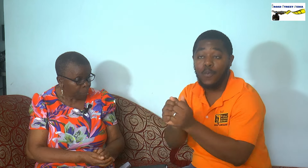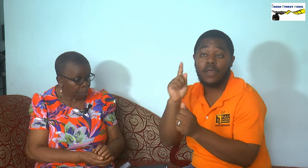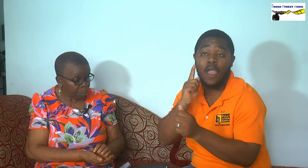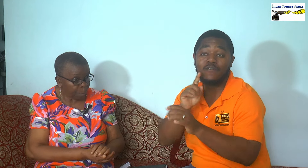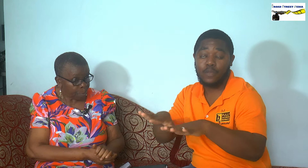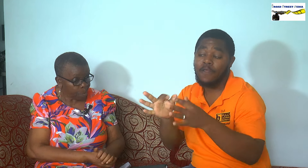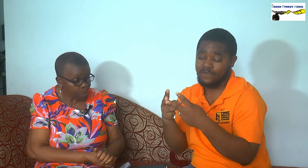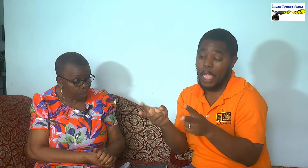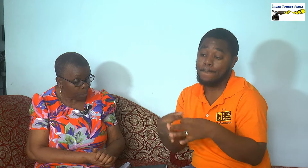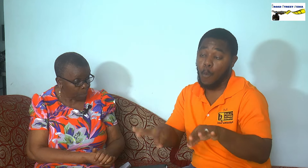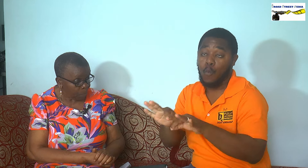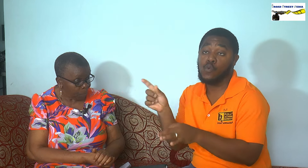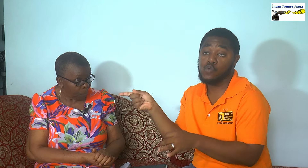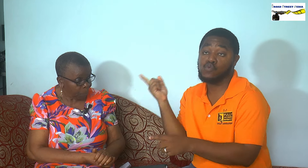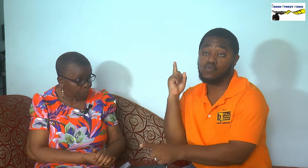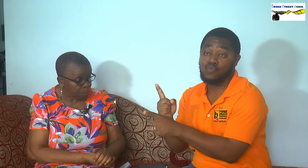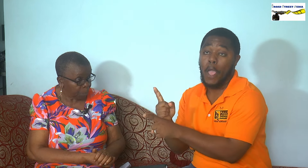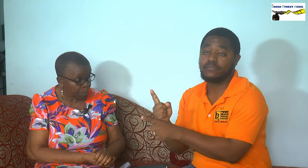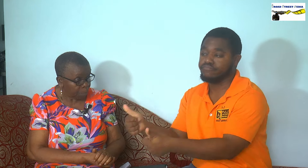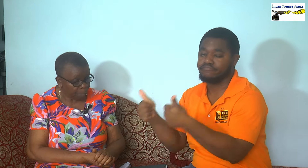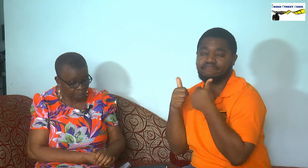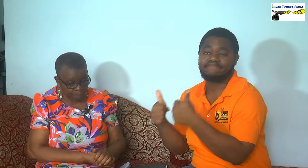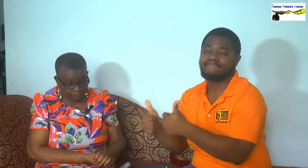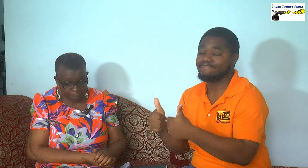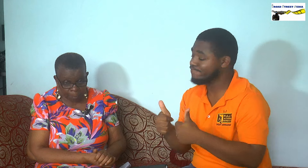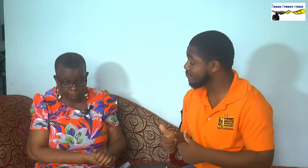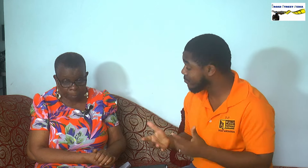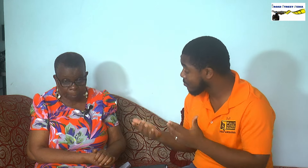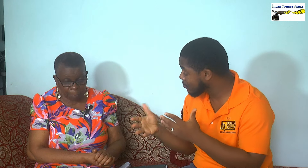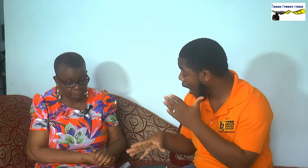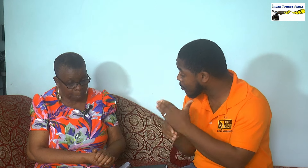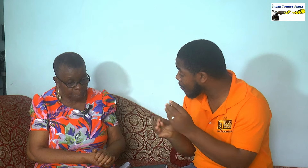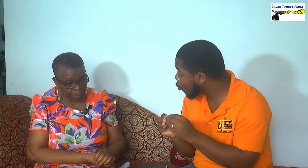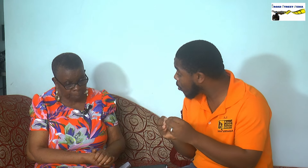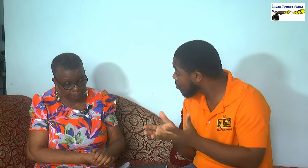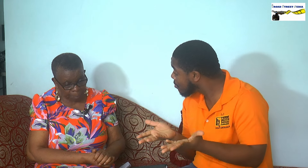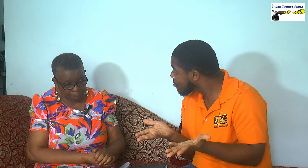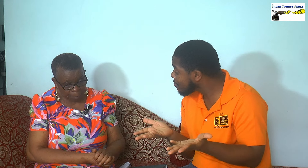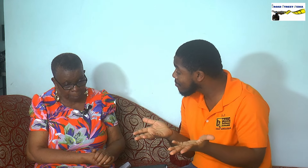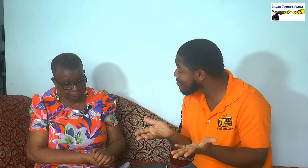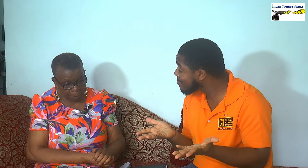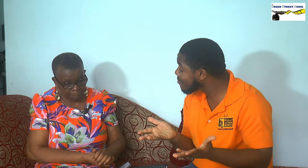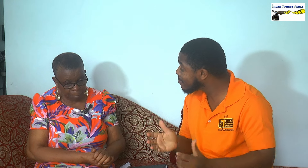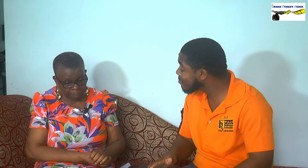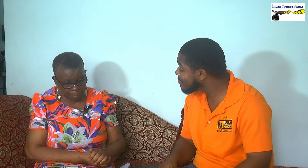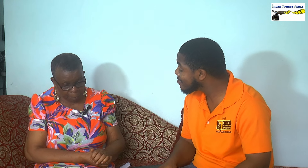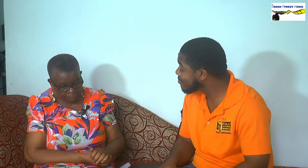Communication. Being able to communicate with the children, that's correct. That's important. Anything else you want to say?